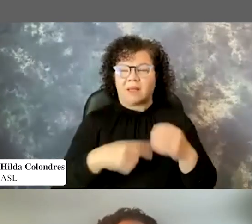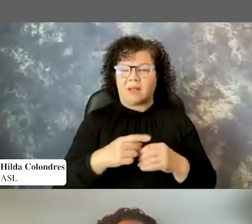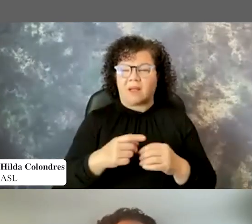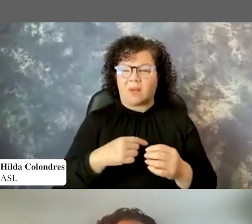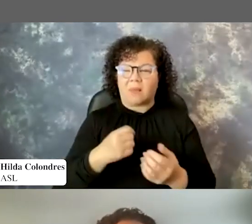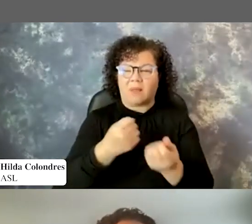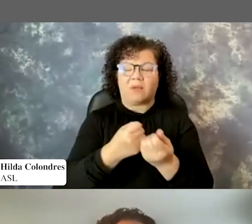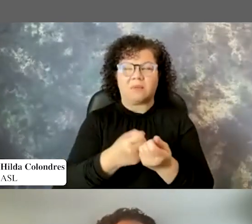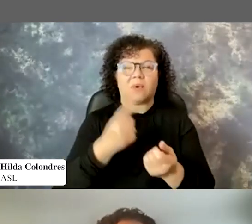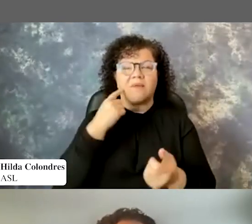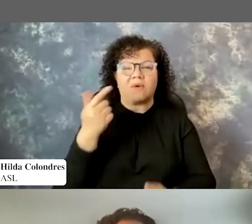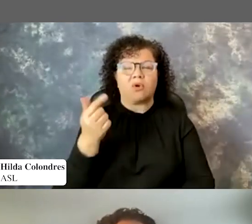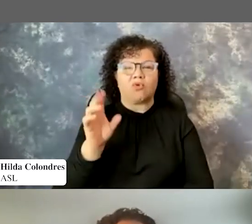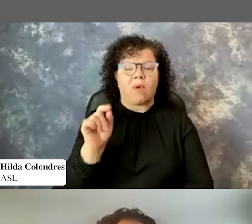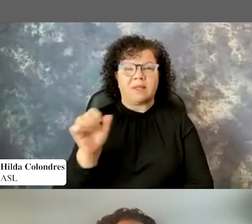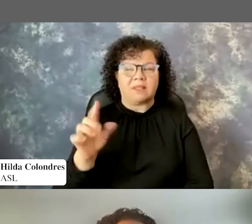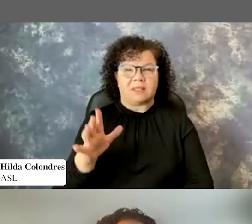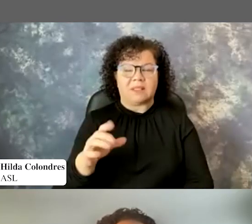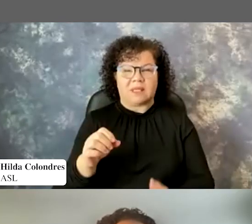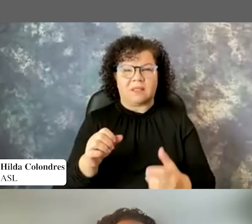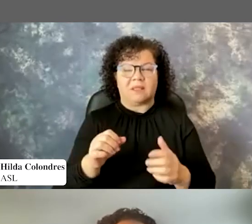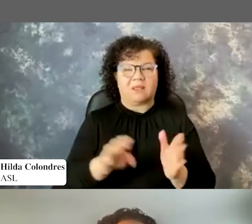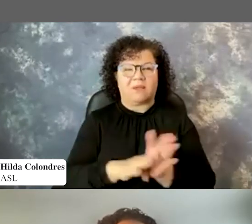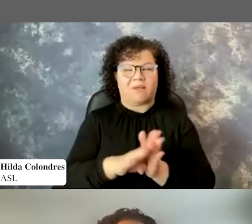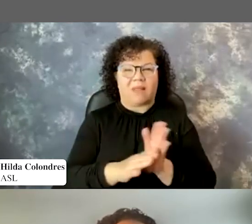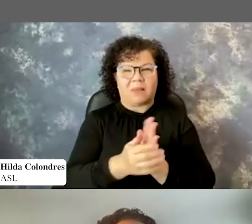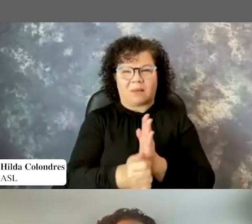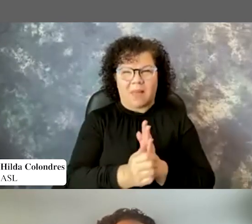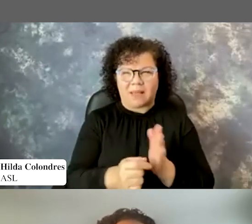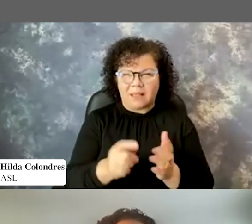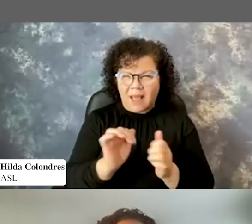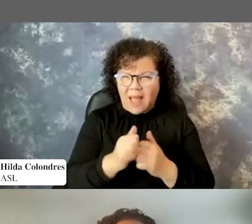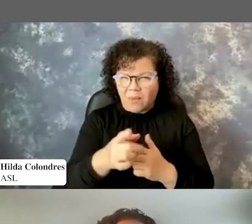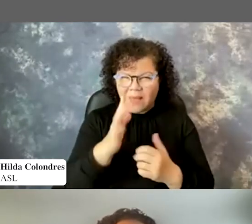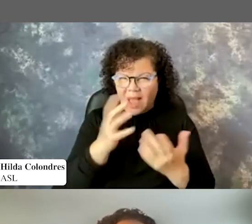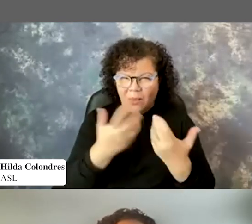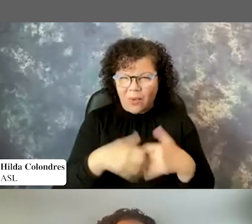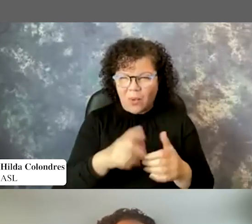organizations building capacity. How will that work? Kind of what's the process there?